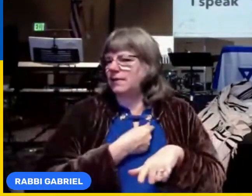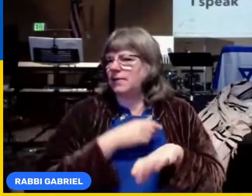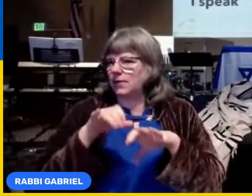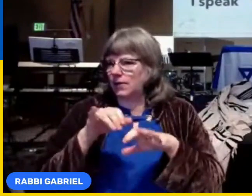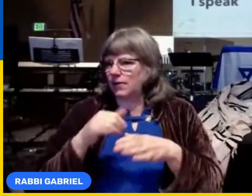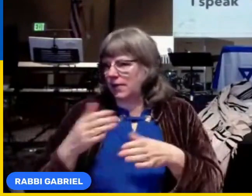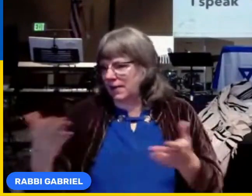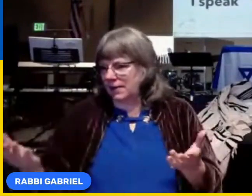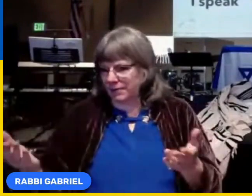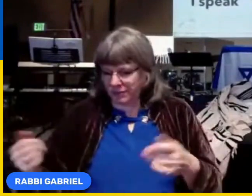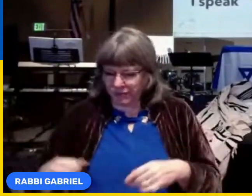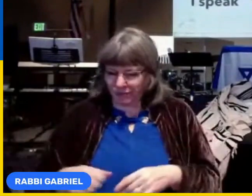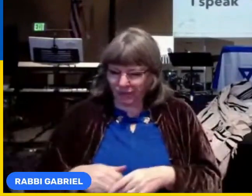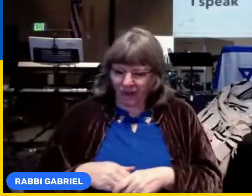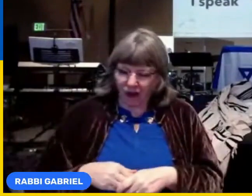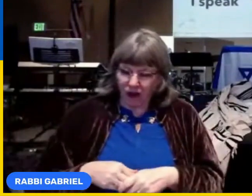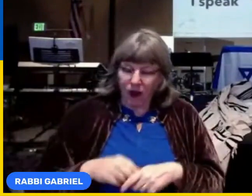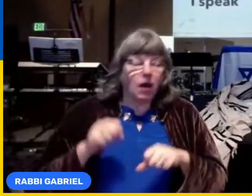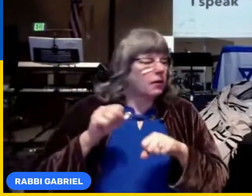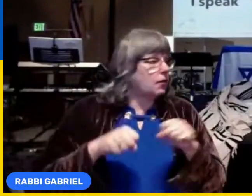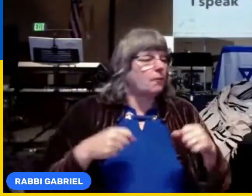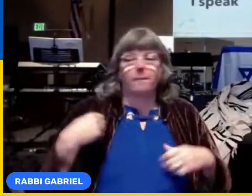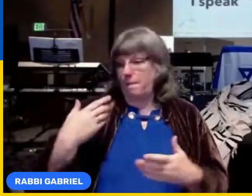knew him, right? An Australian shepherd.